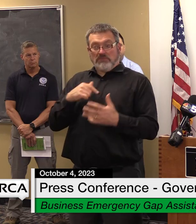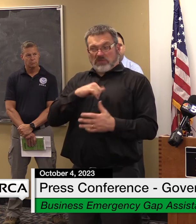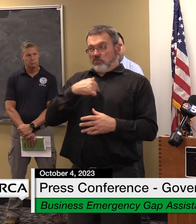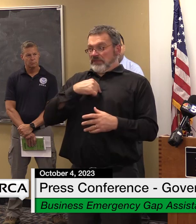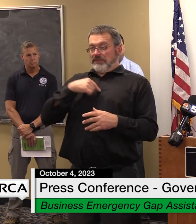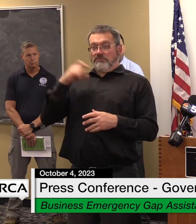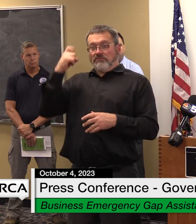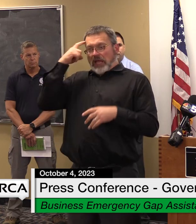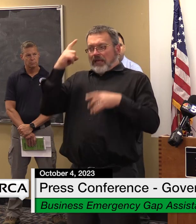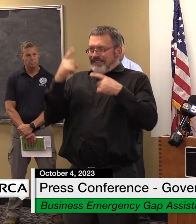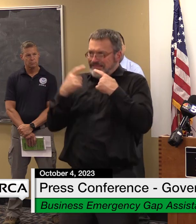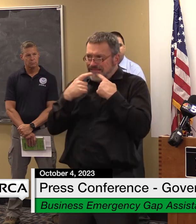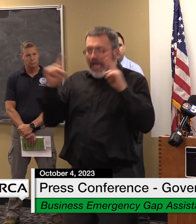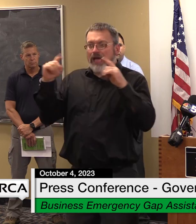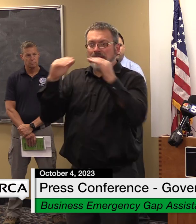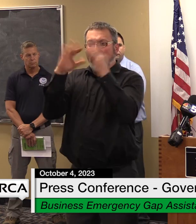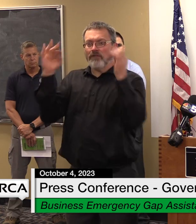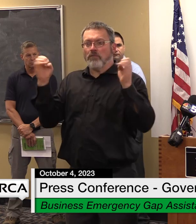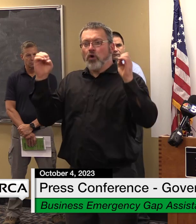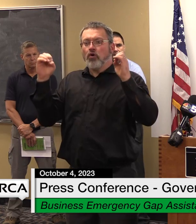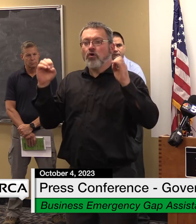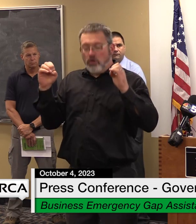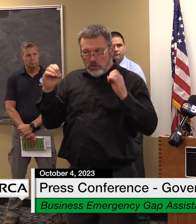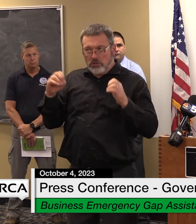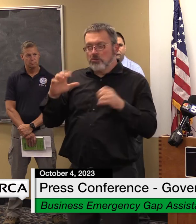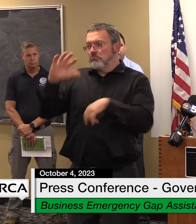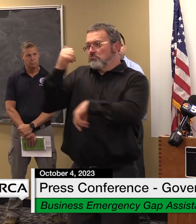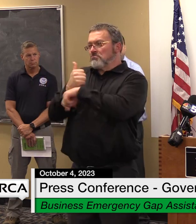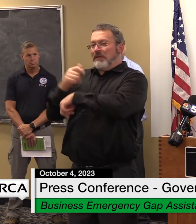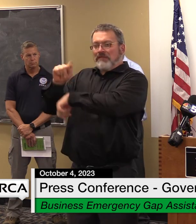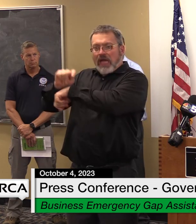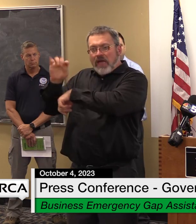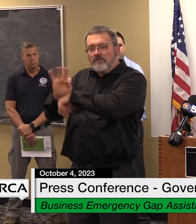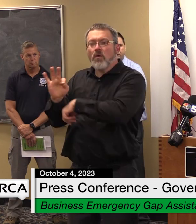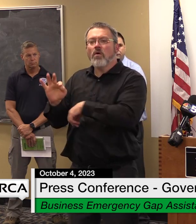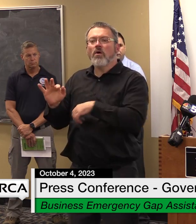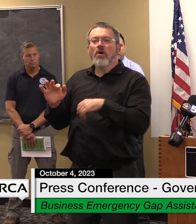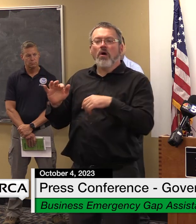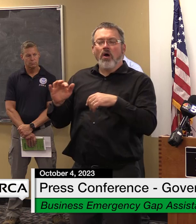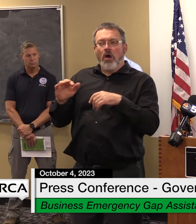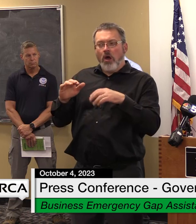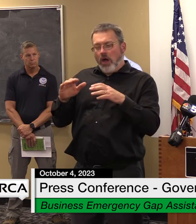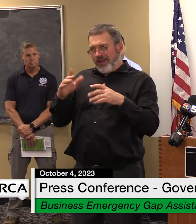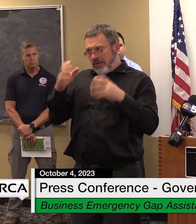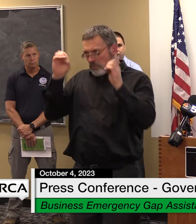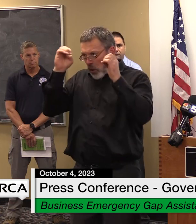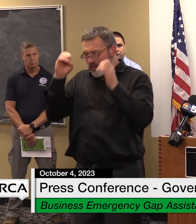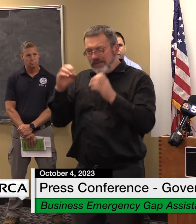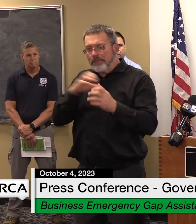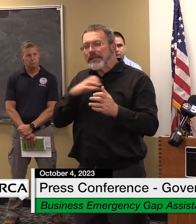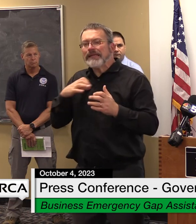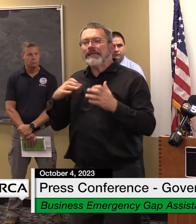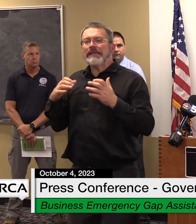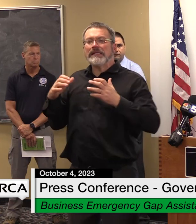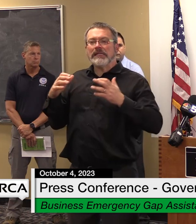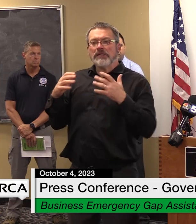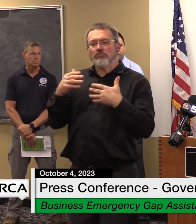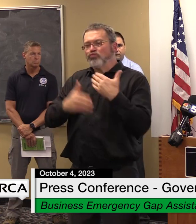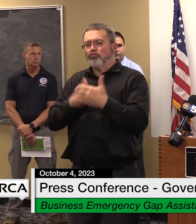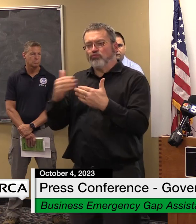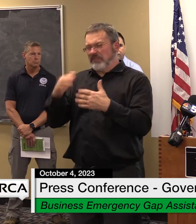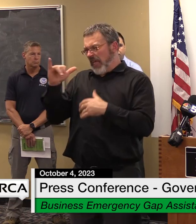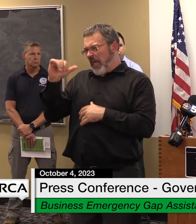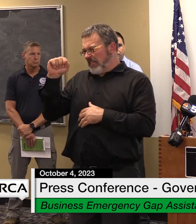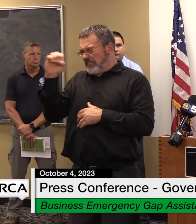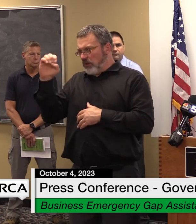convened a task force at the State Emergency Operations Center. And this task force team represented a diverse mix of the state